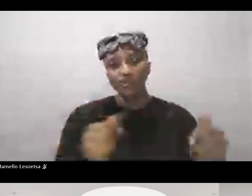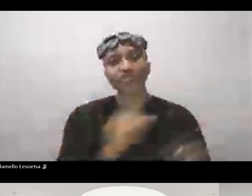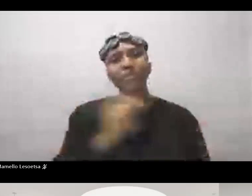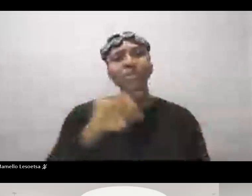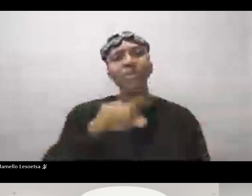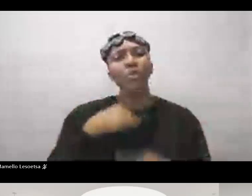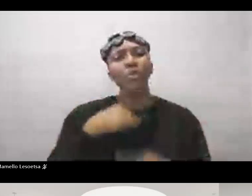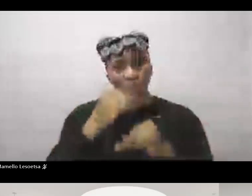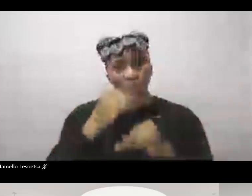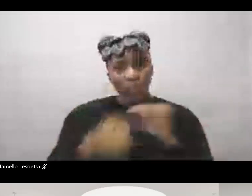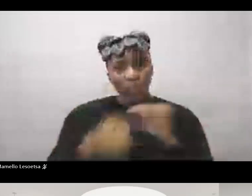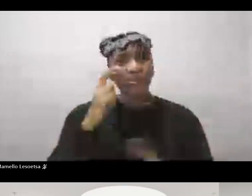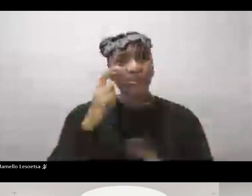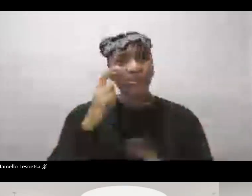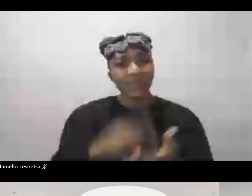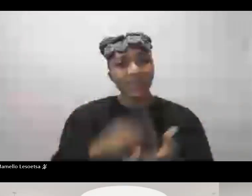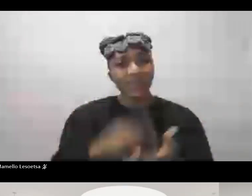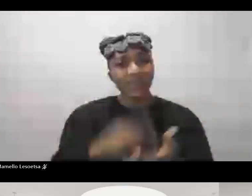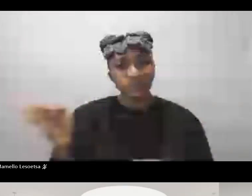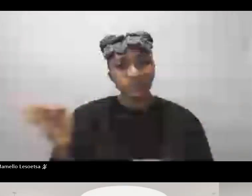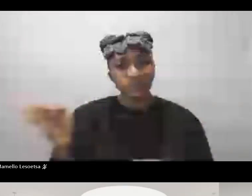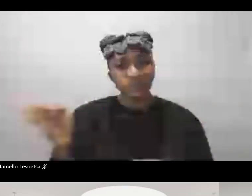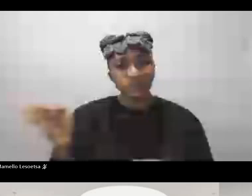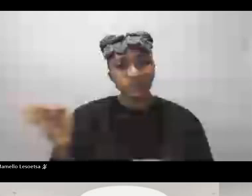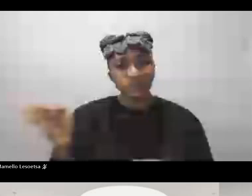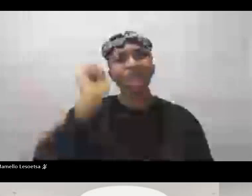needs, what role do you think